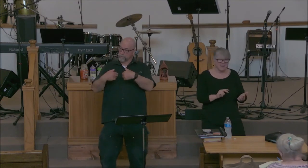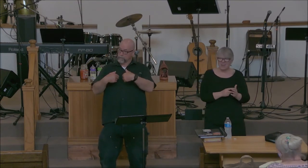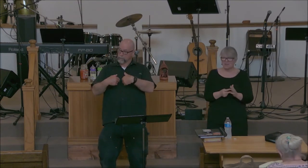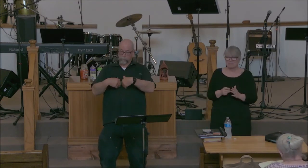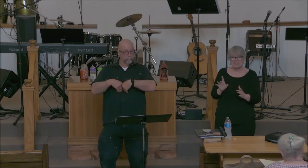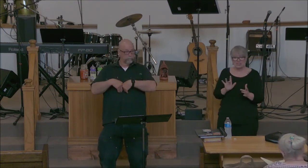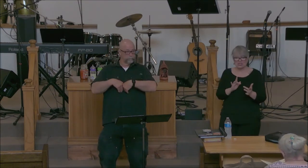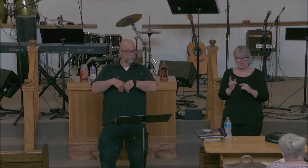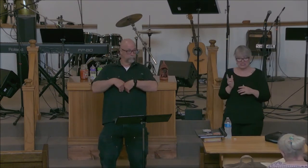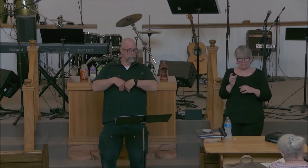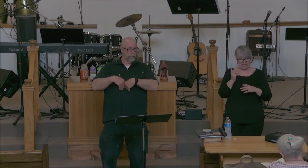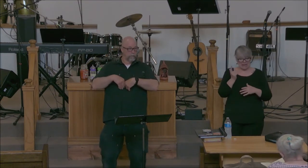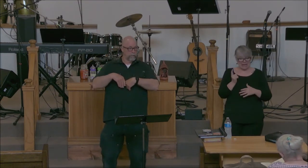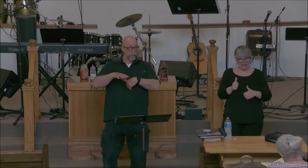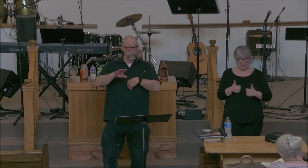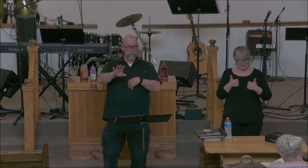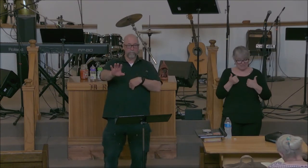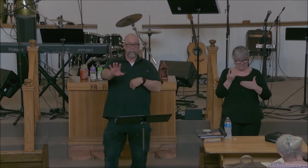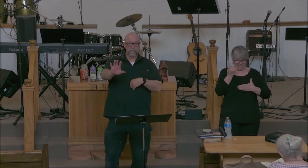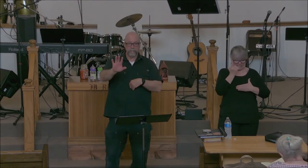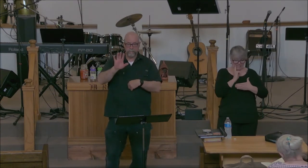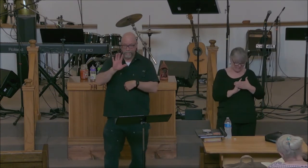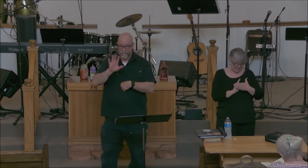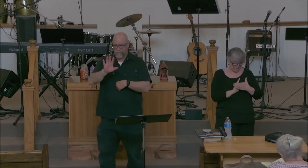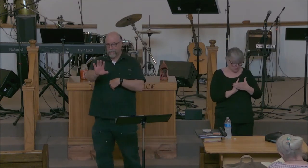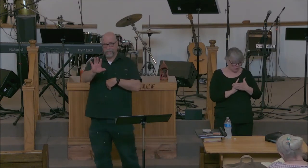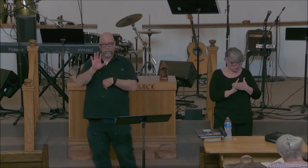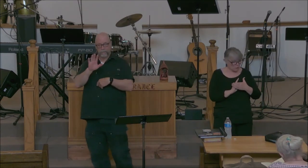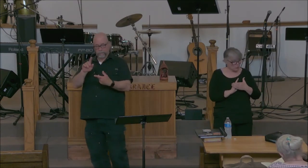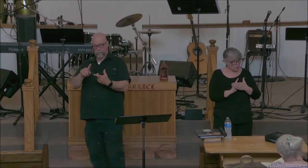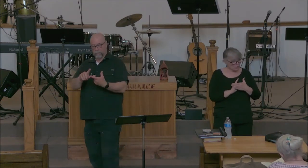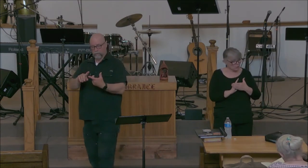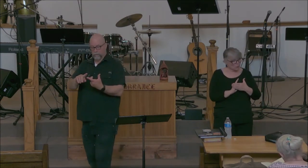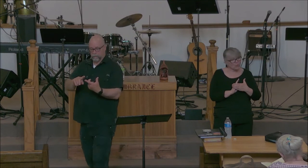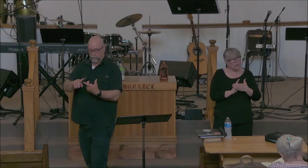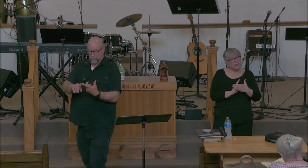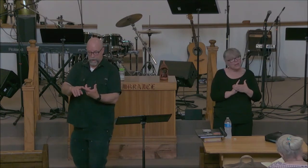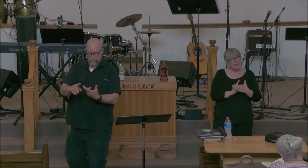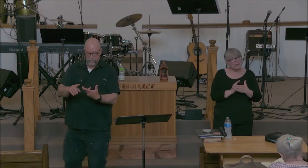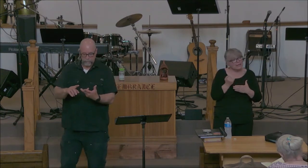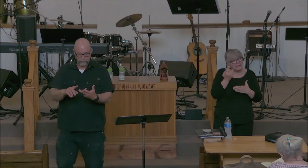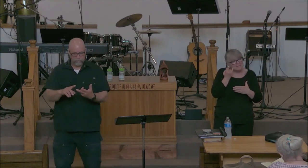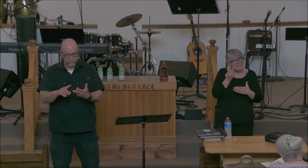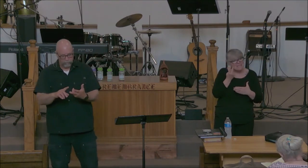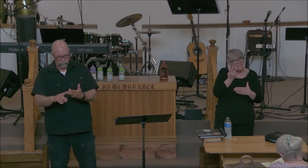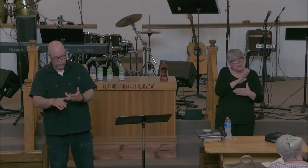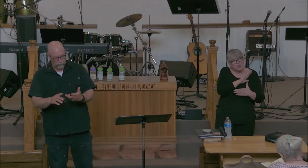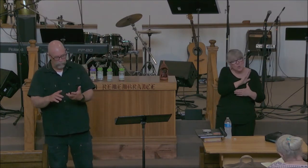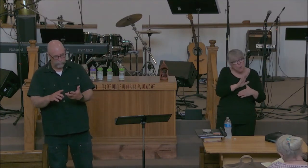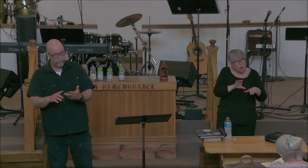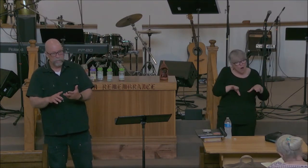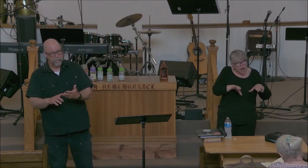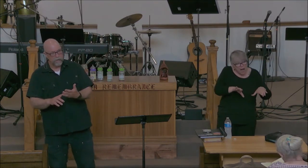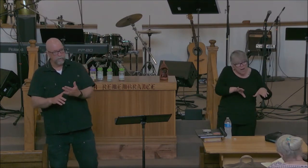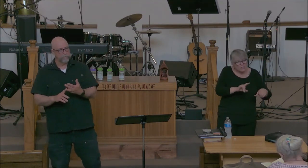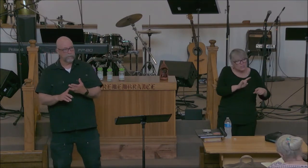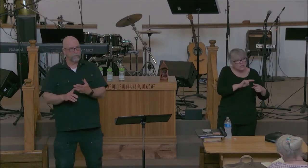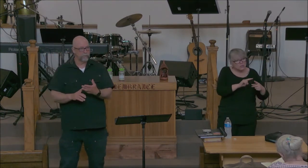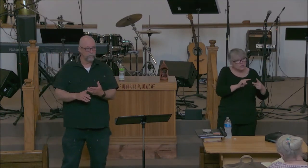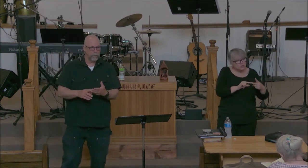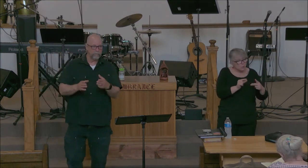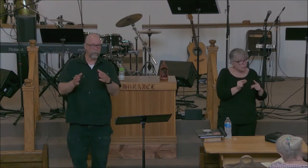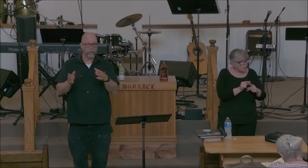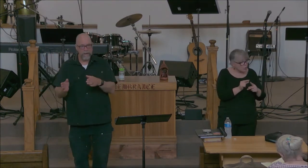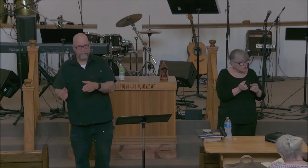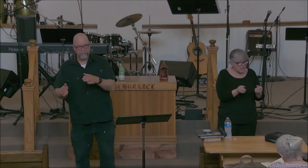is living in you. If they see your actions, your words, everything